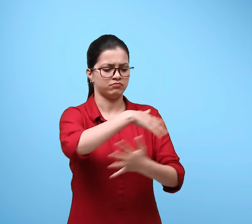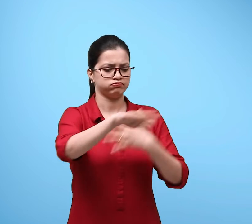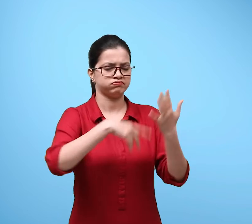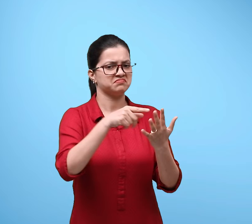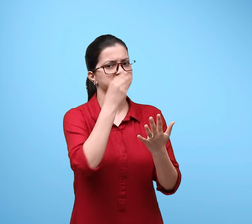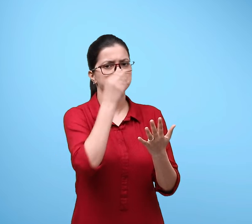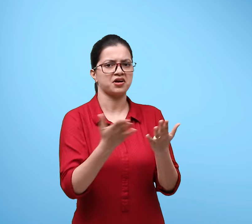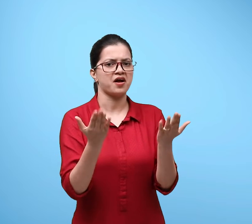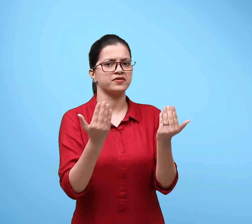mixes well.